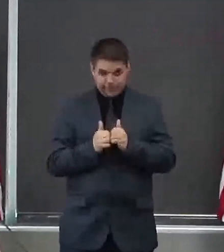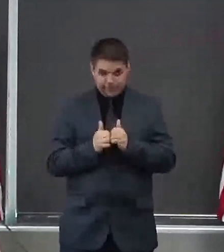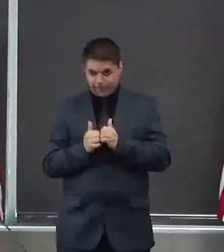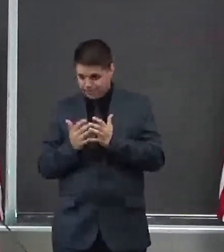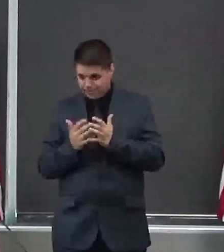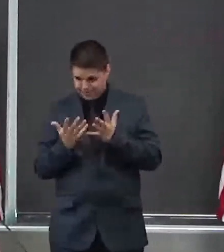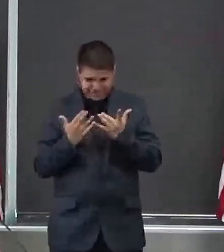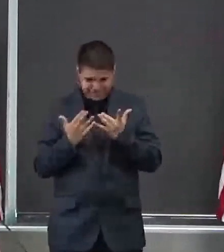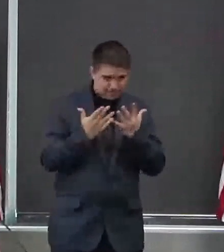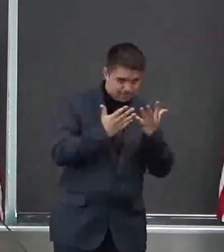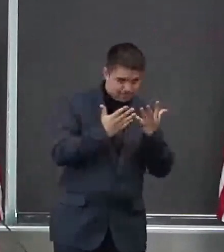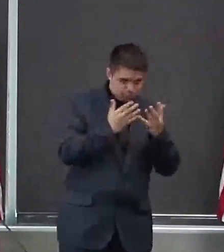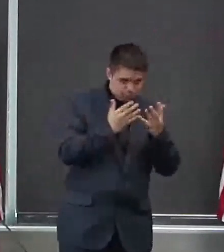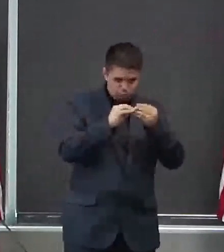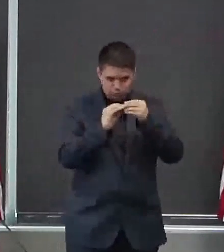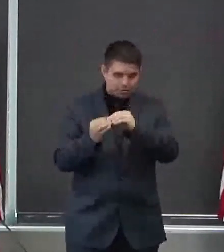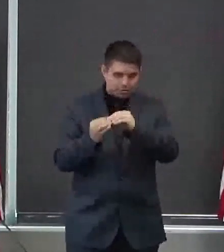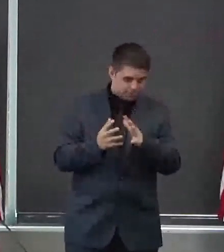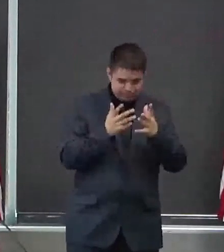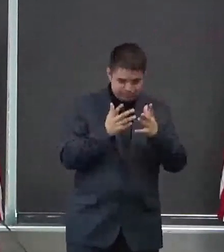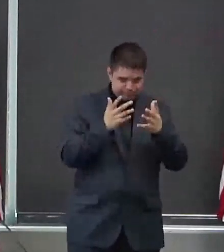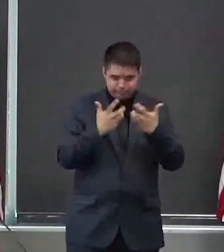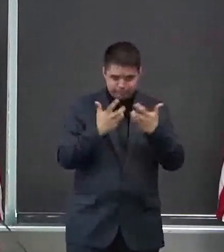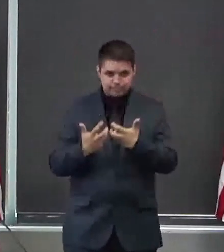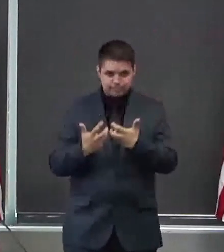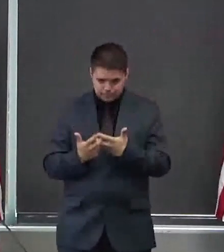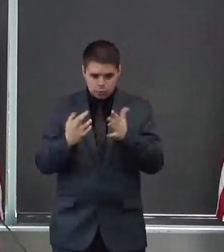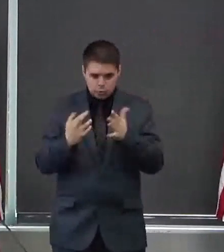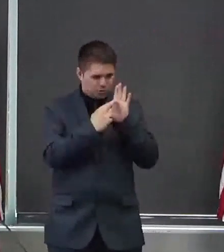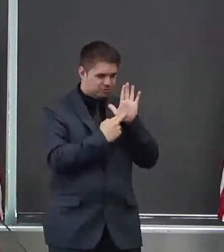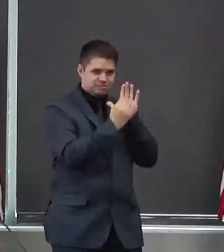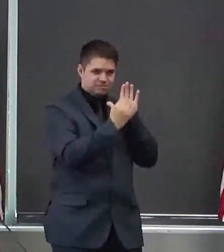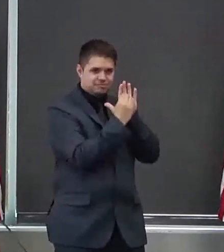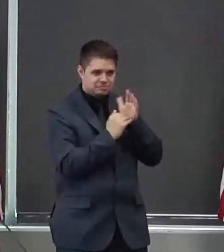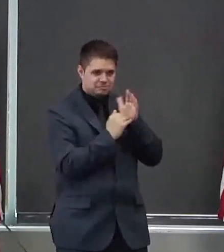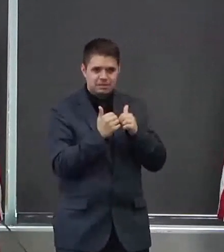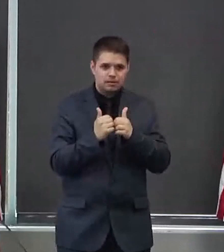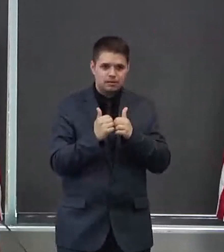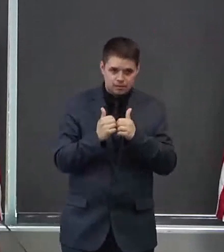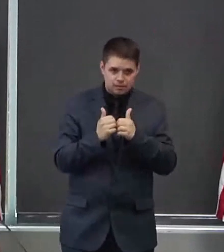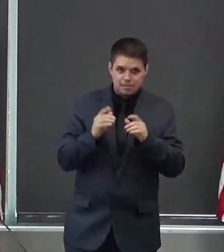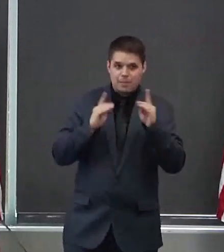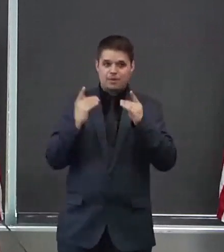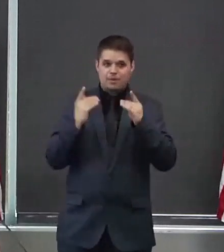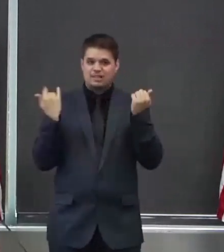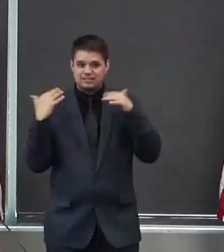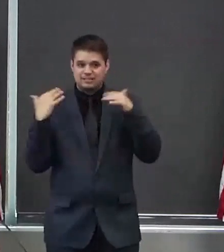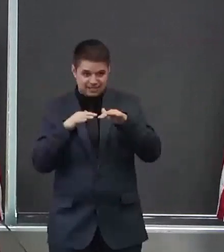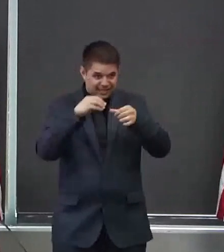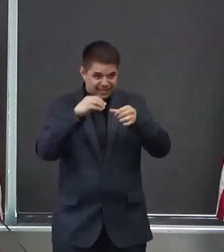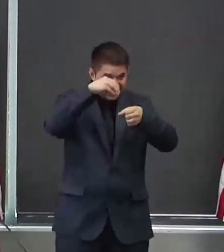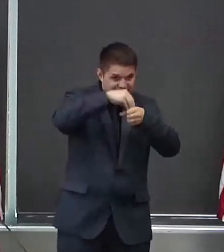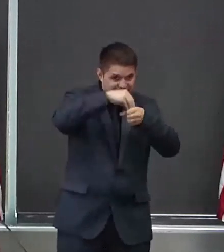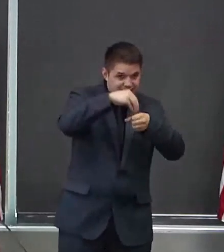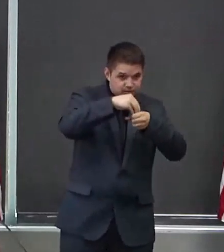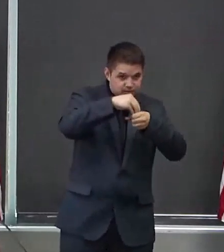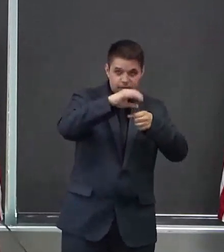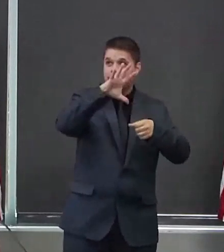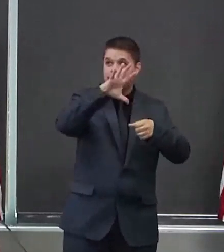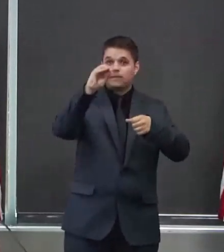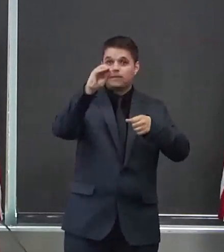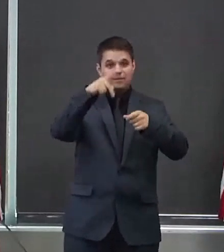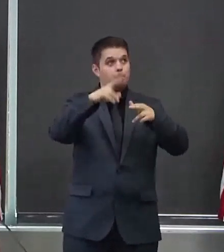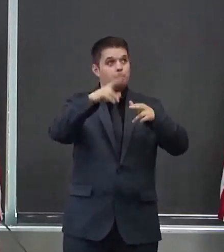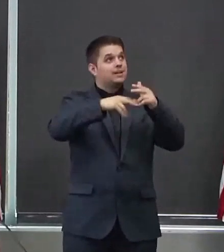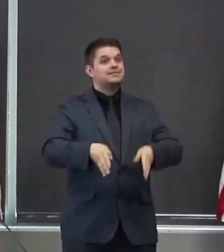normal guidance will be people can gather in groups of 50 people indoors or 100 people outdoors, unless specifically called out